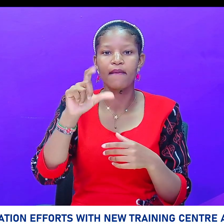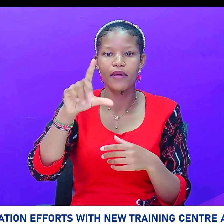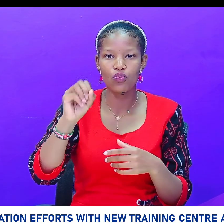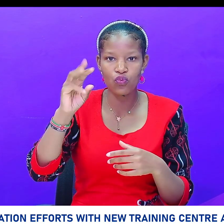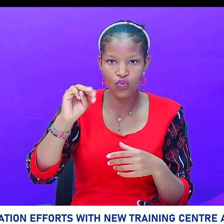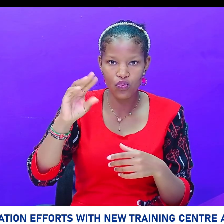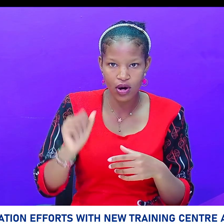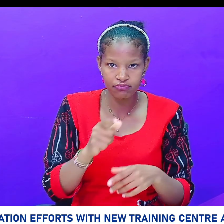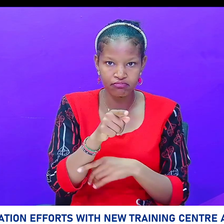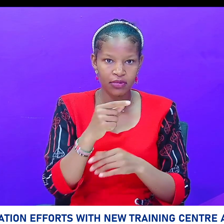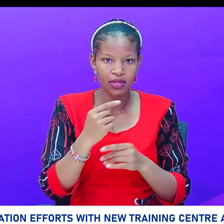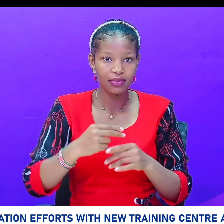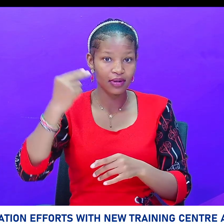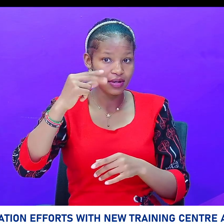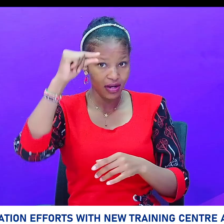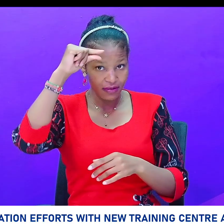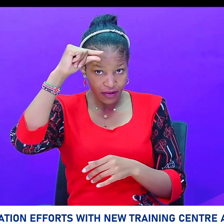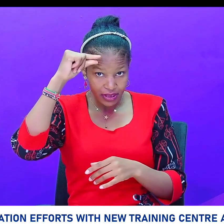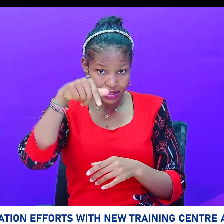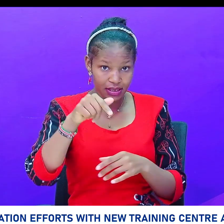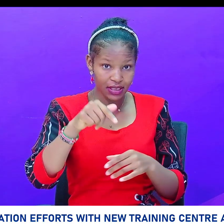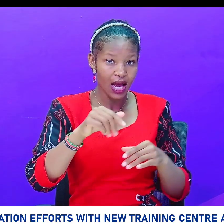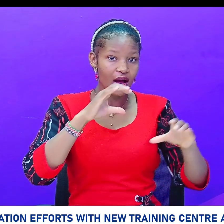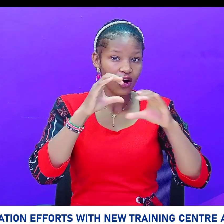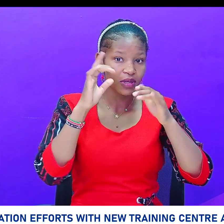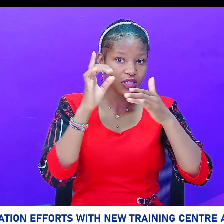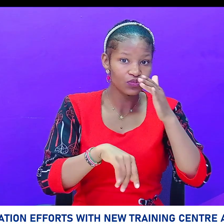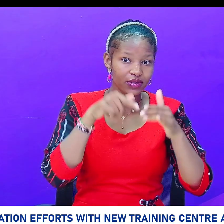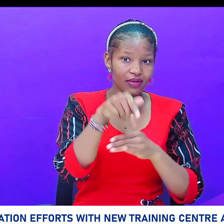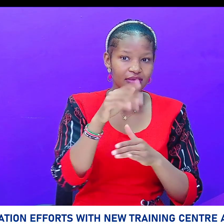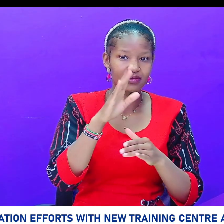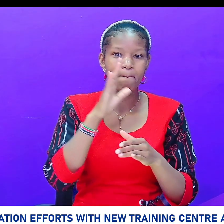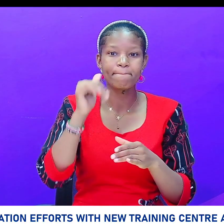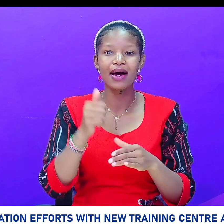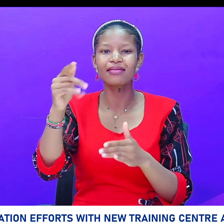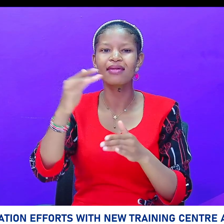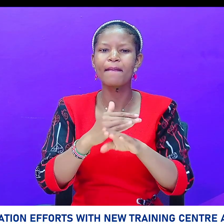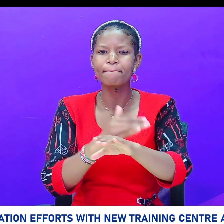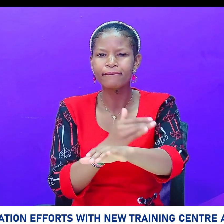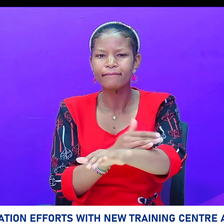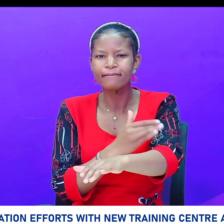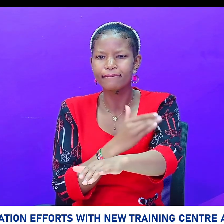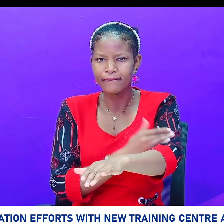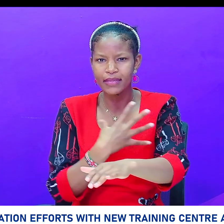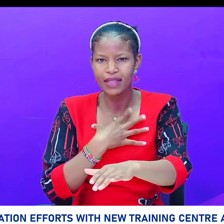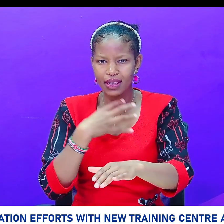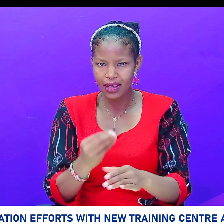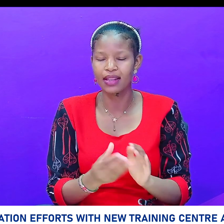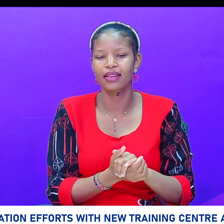Speaking at the launch near the prisons department, Dr. Salome Biako highlighted the government's commitment